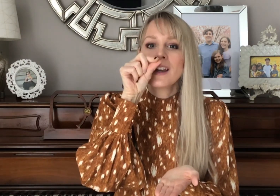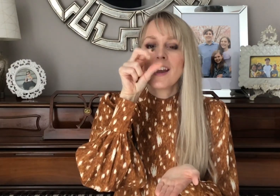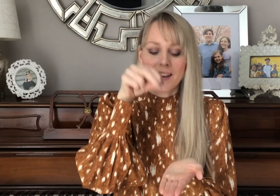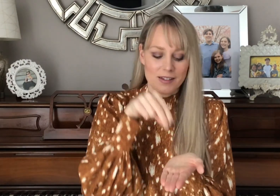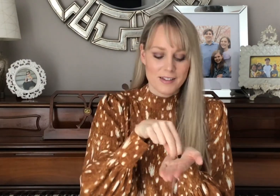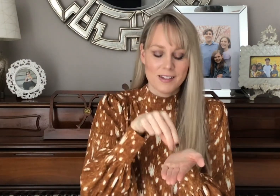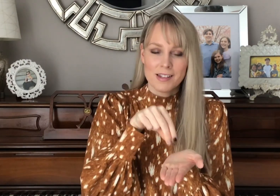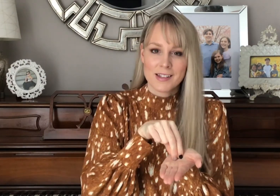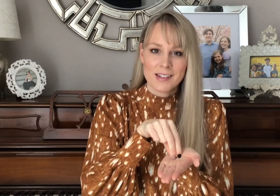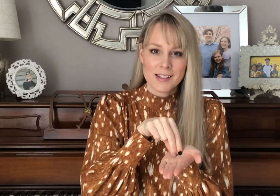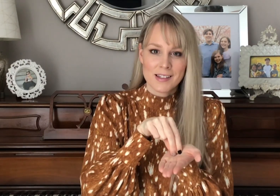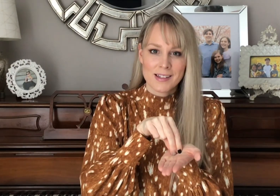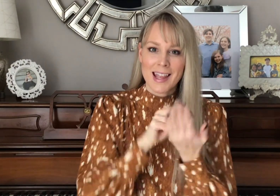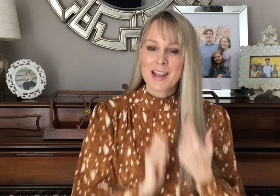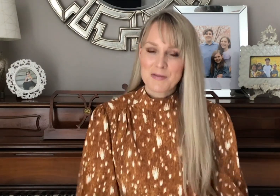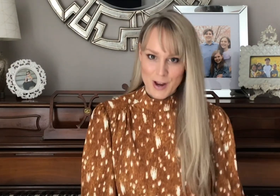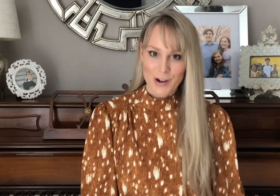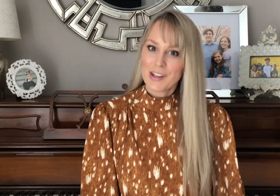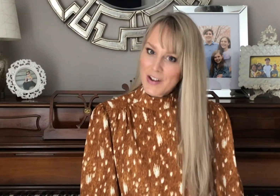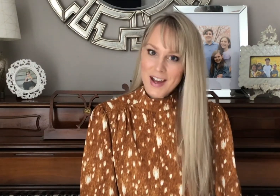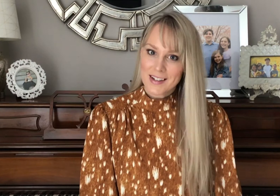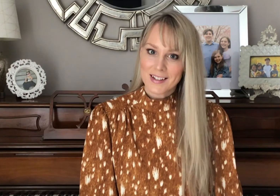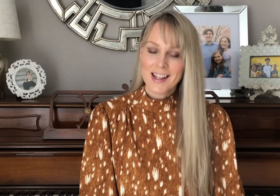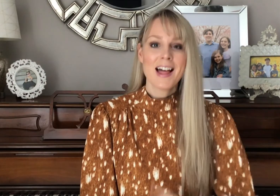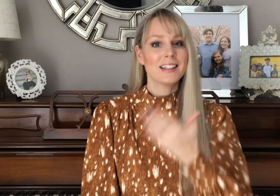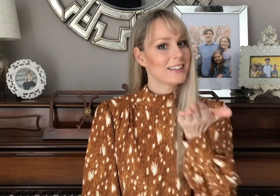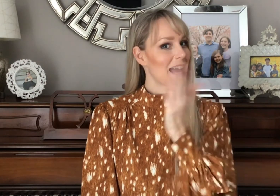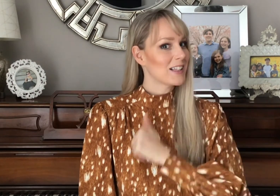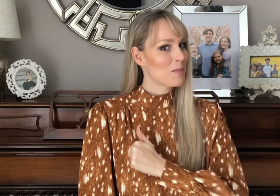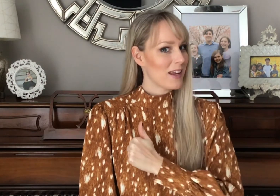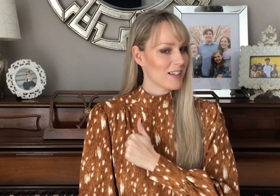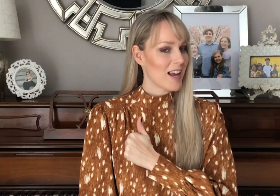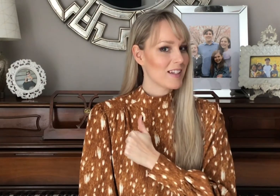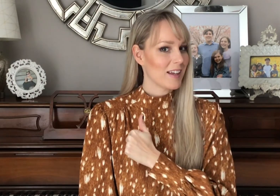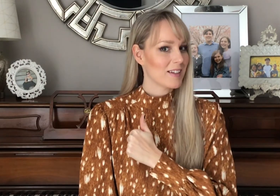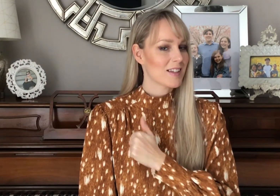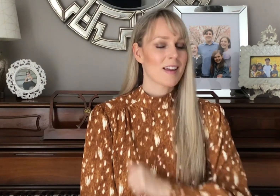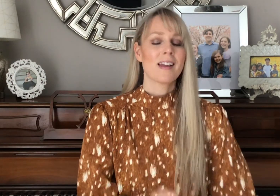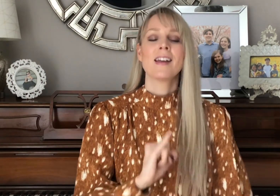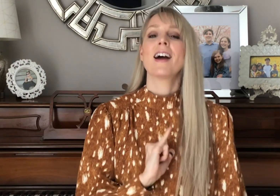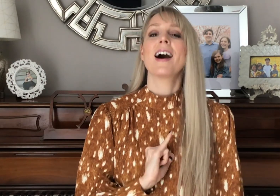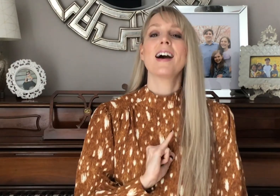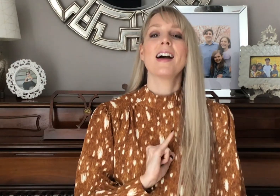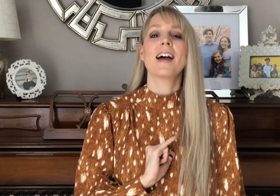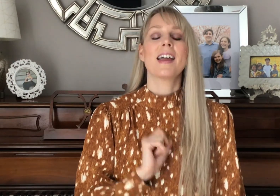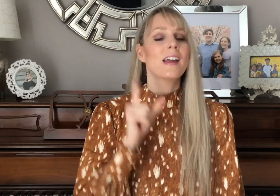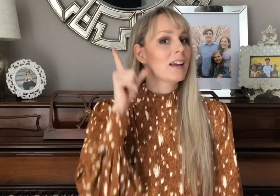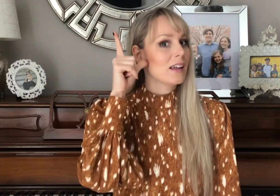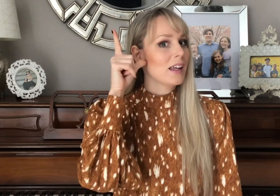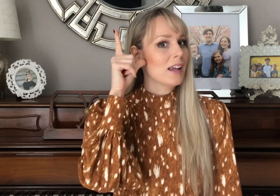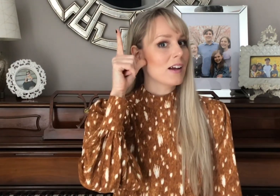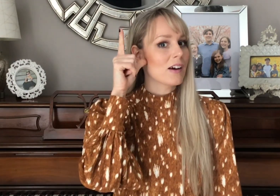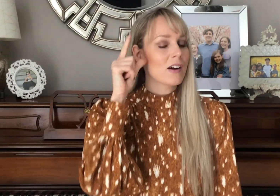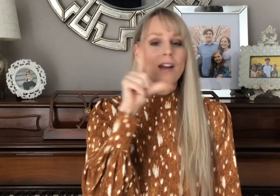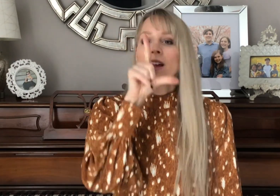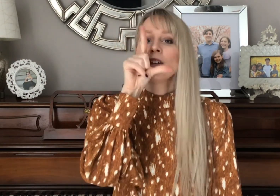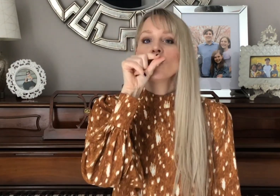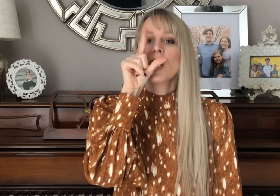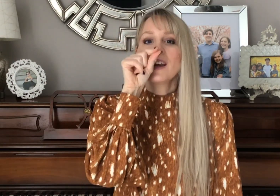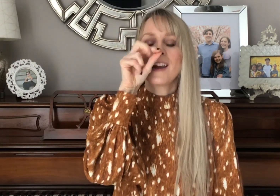Chicken. Very good. Let's make a sentence. I hear chicken.